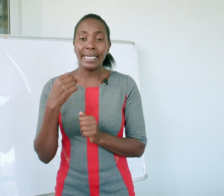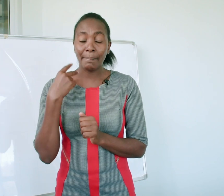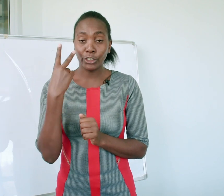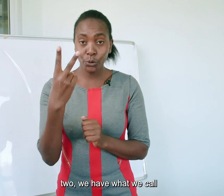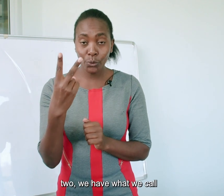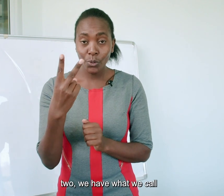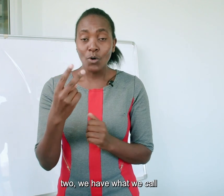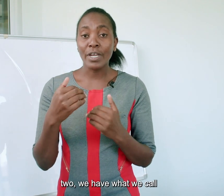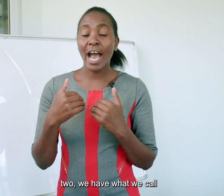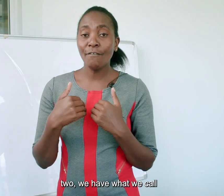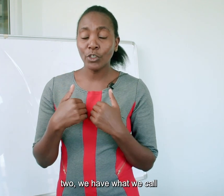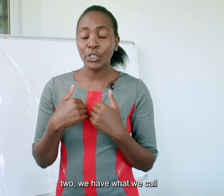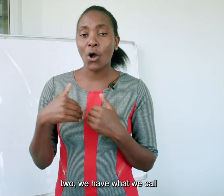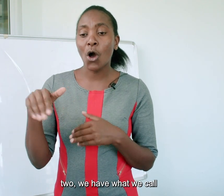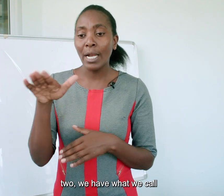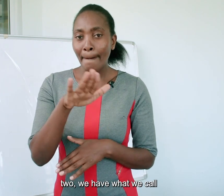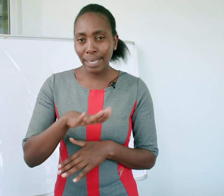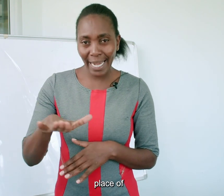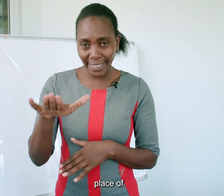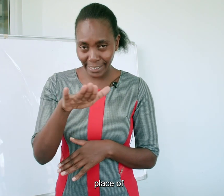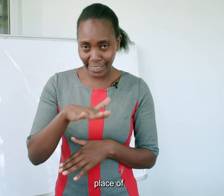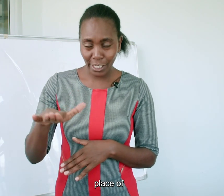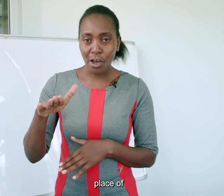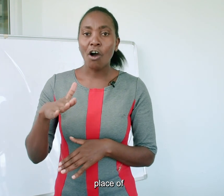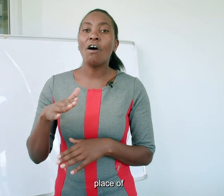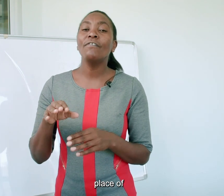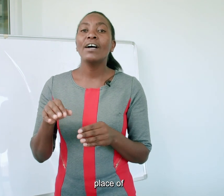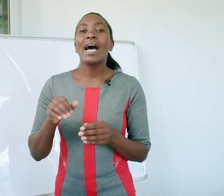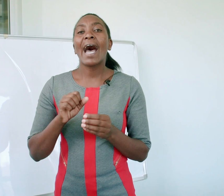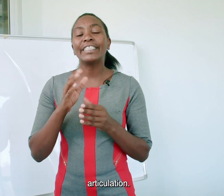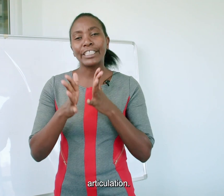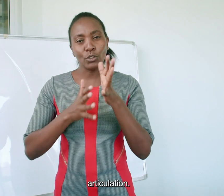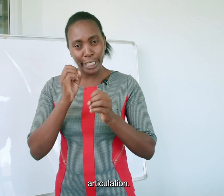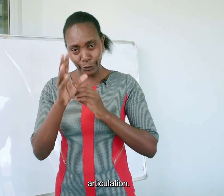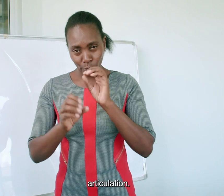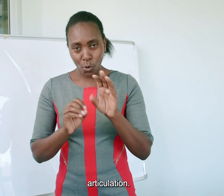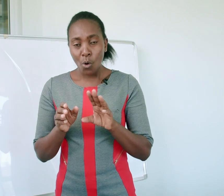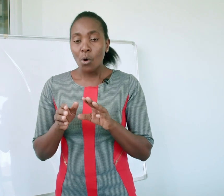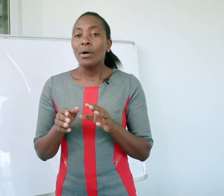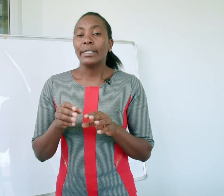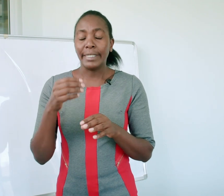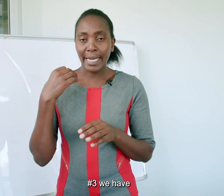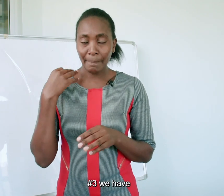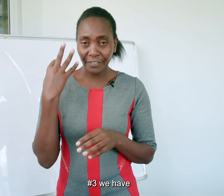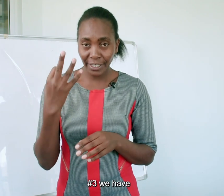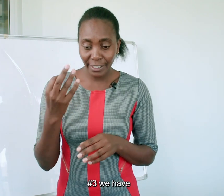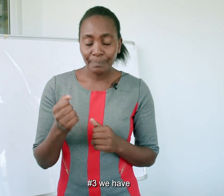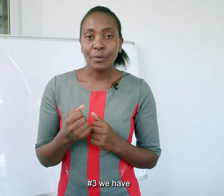Number two, we have what we call place of articulation. Number three,